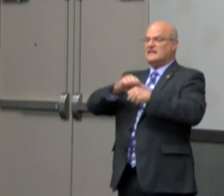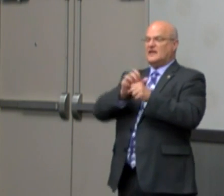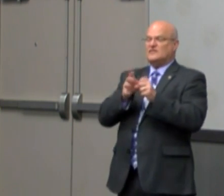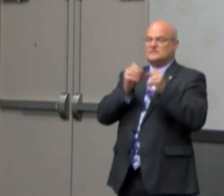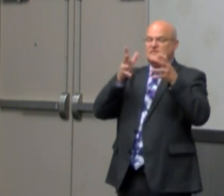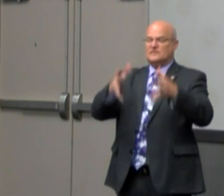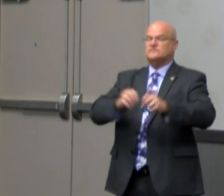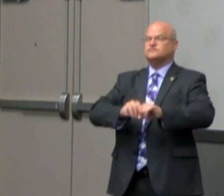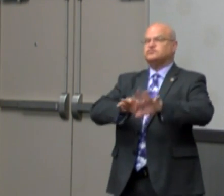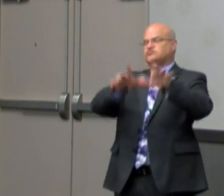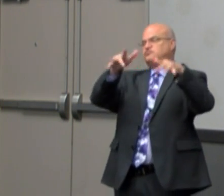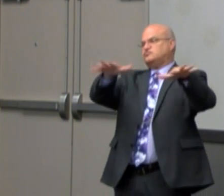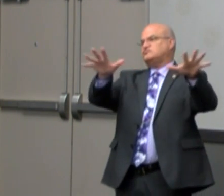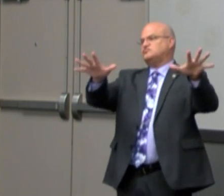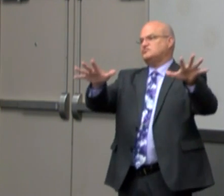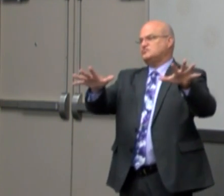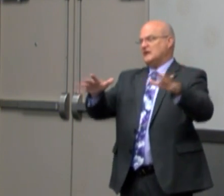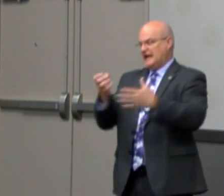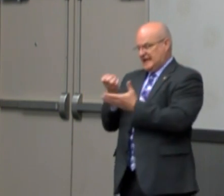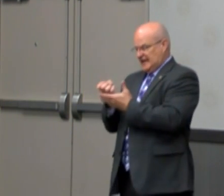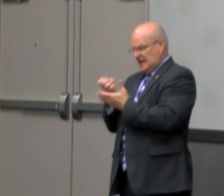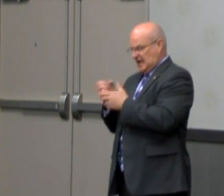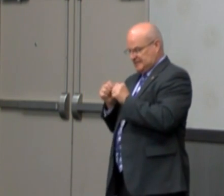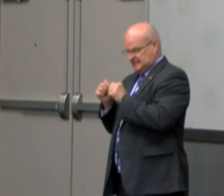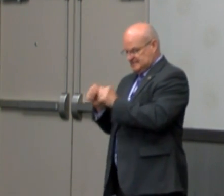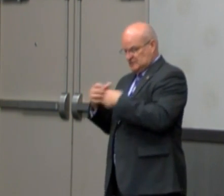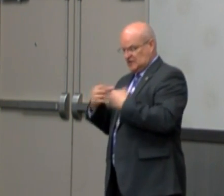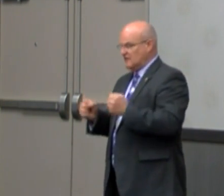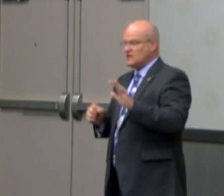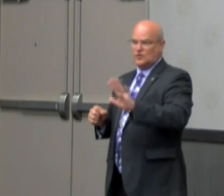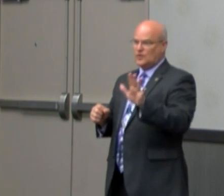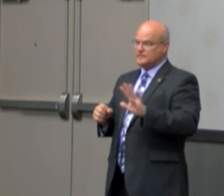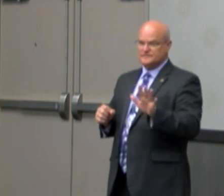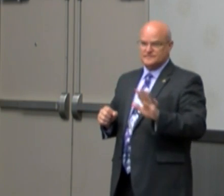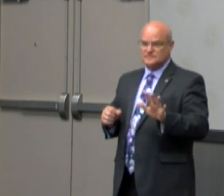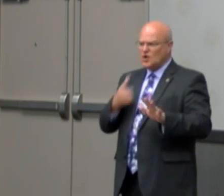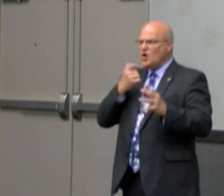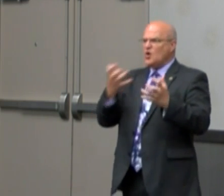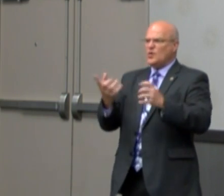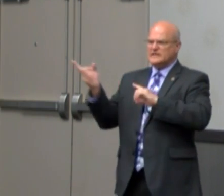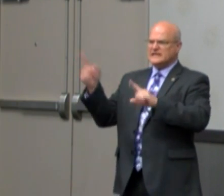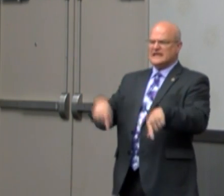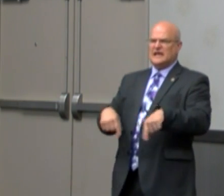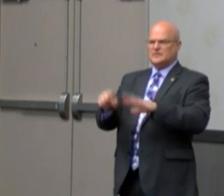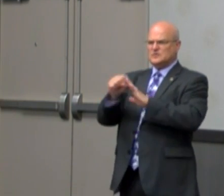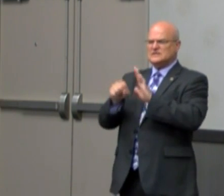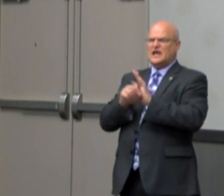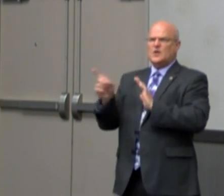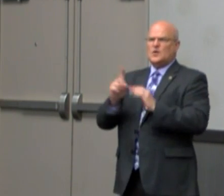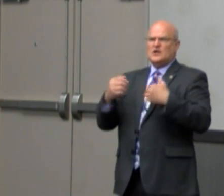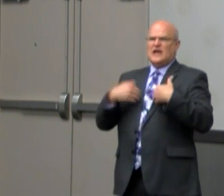A lot of control and don't. Who wants to come to a state?